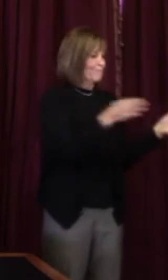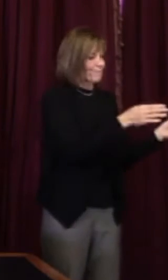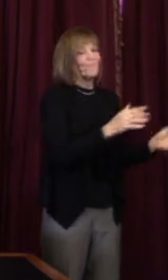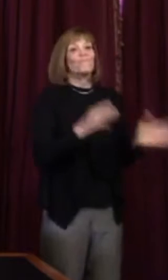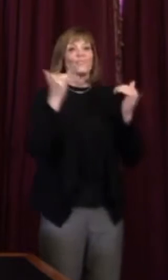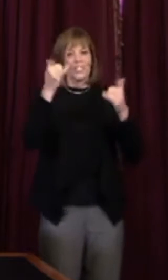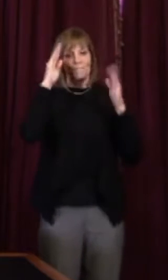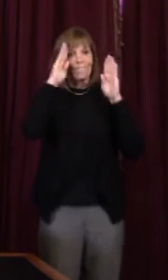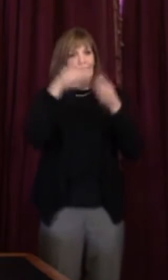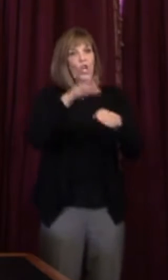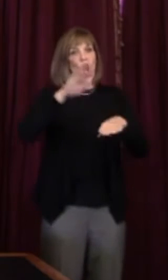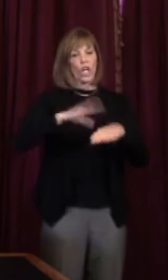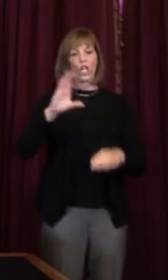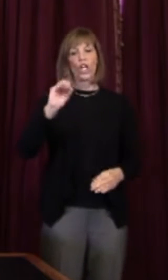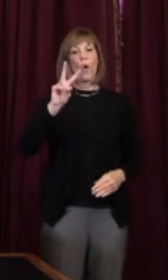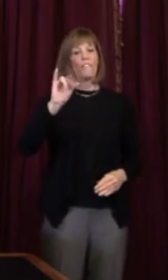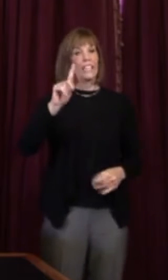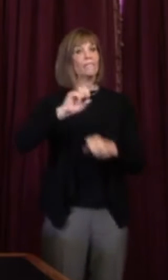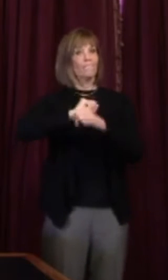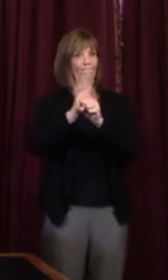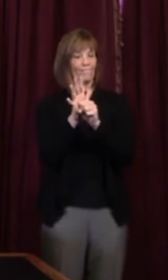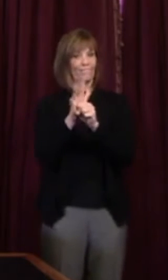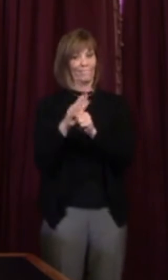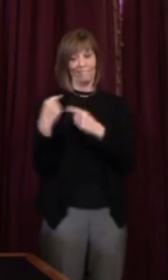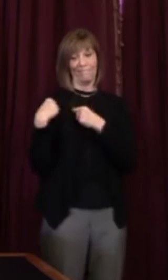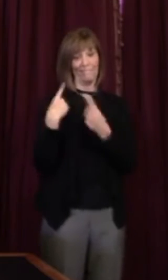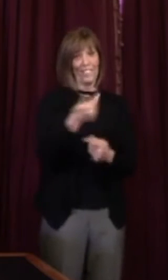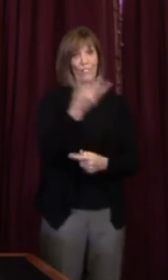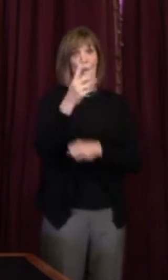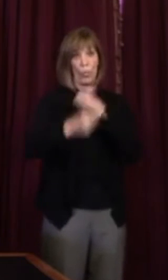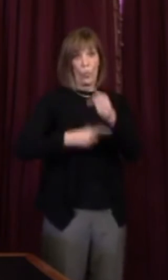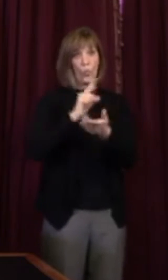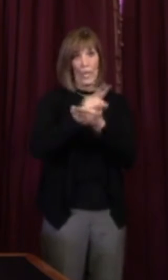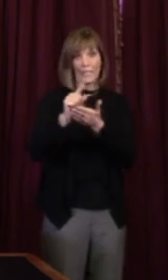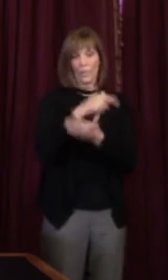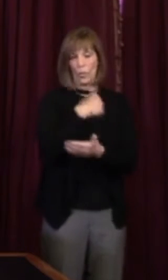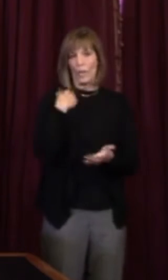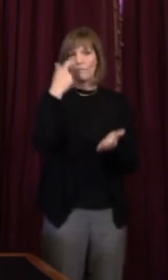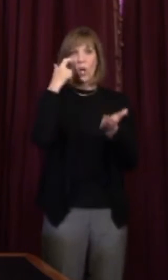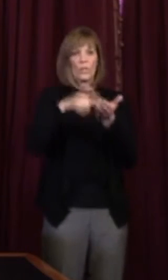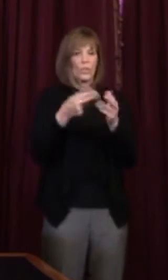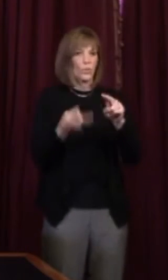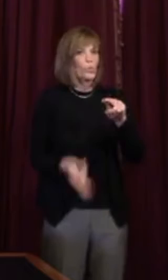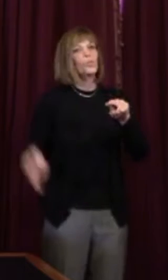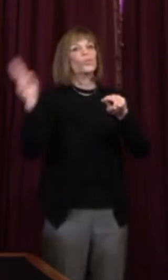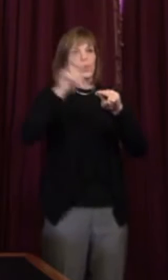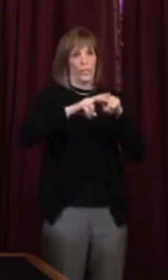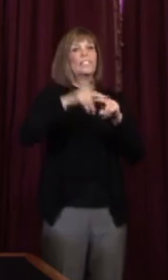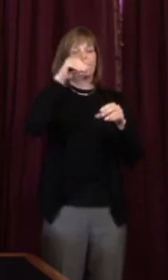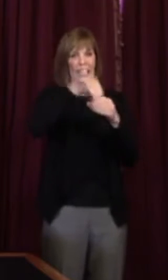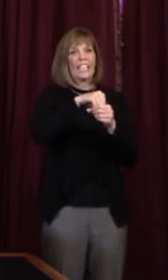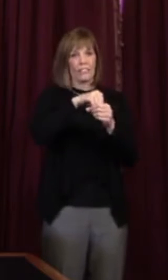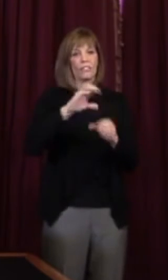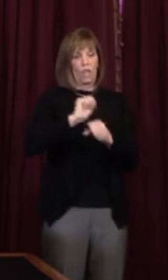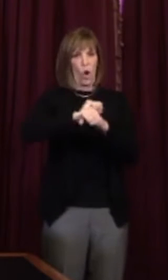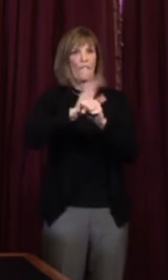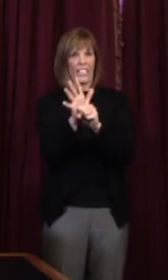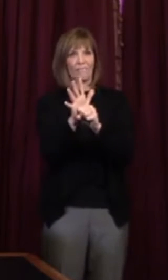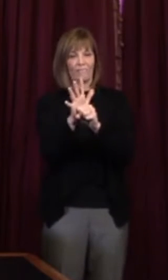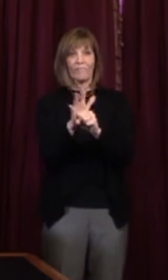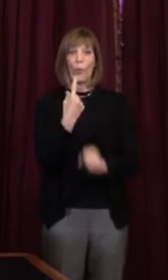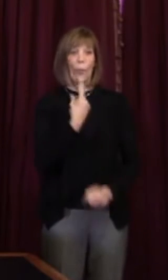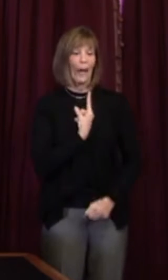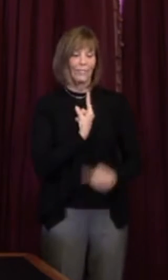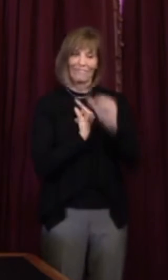COVID-19. Over the last few weeks, Iowa has experienced a significant increase in COVID-19 cases, and we're